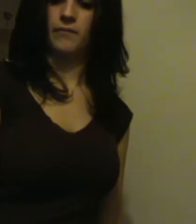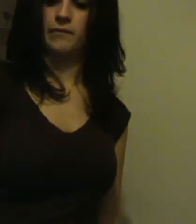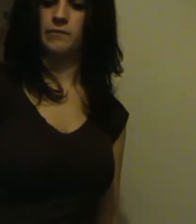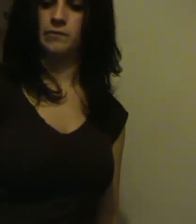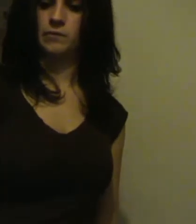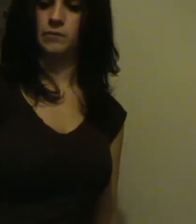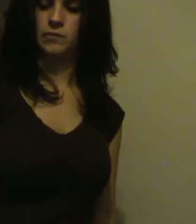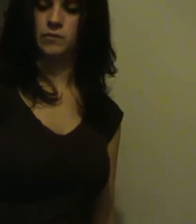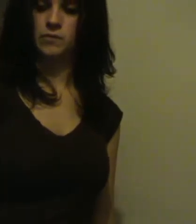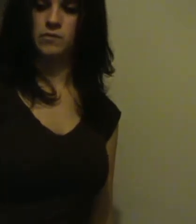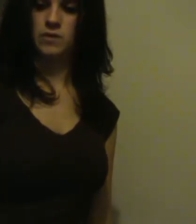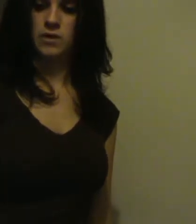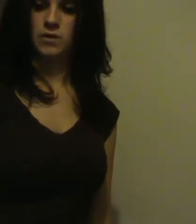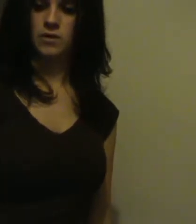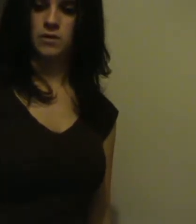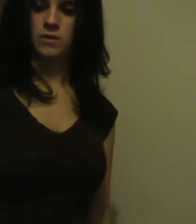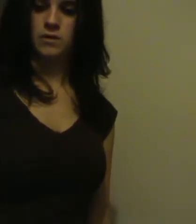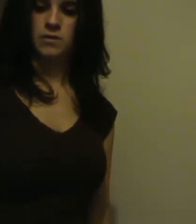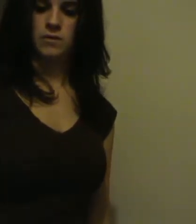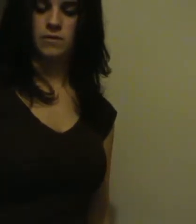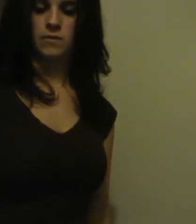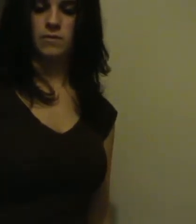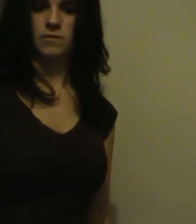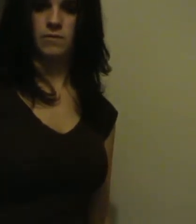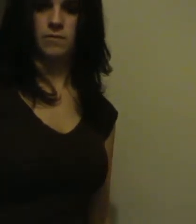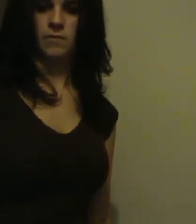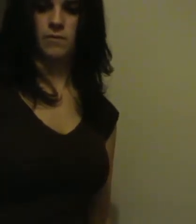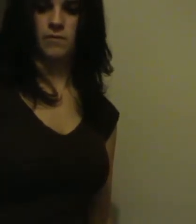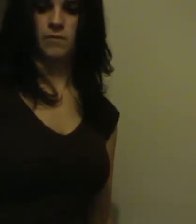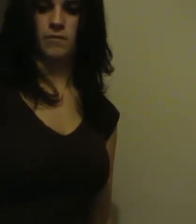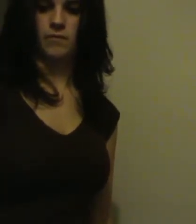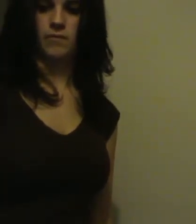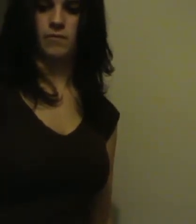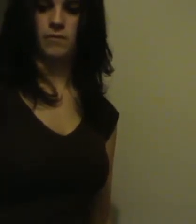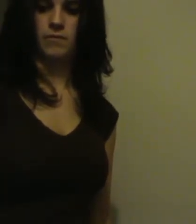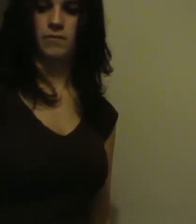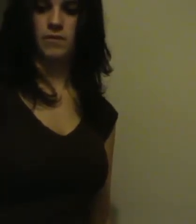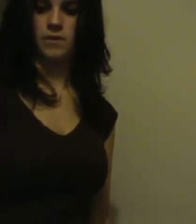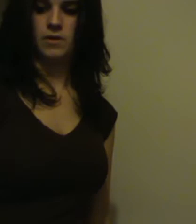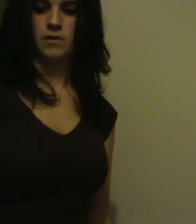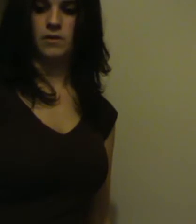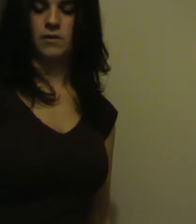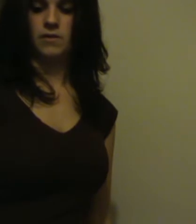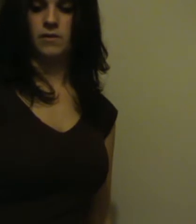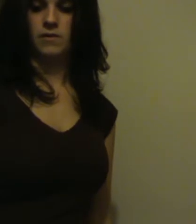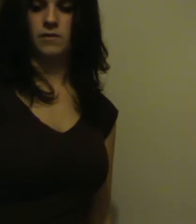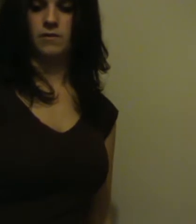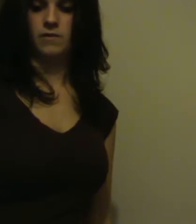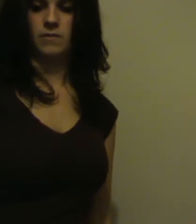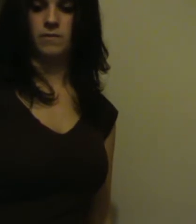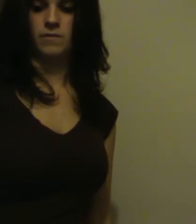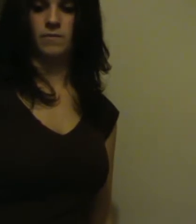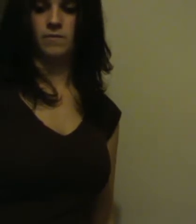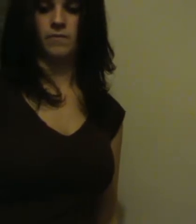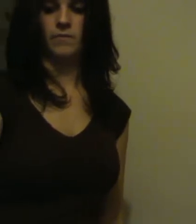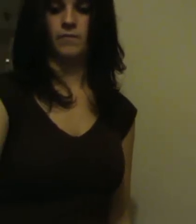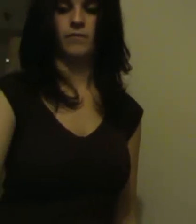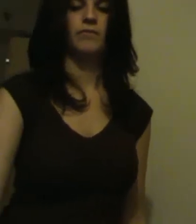Both dining styles, when you first sit down, you'll have your napkin in front of you. The napkin always goes on your lap right away. Now,